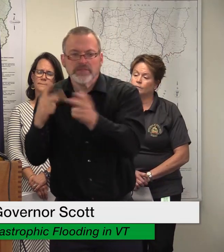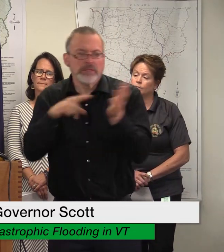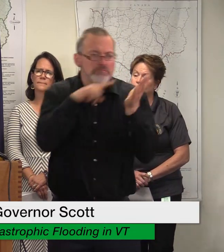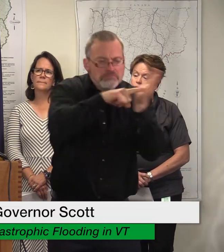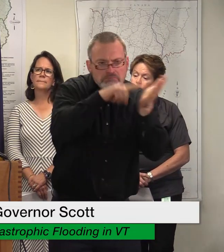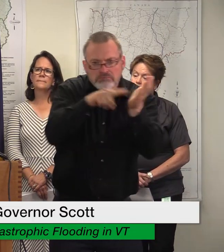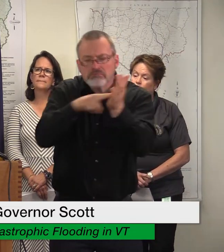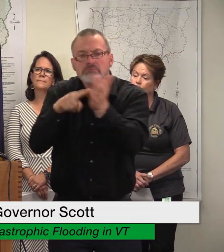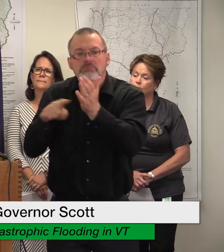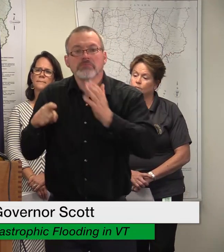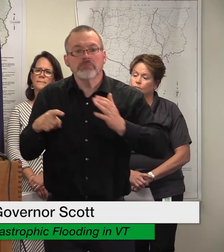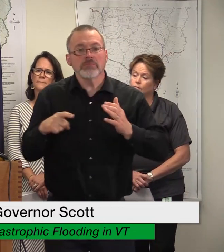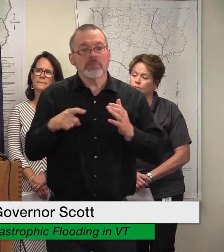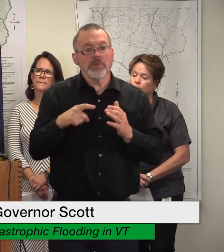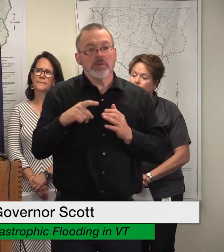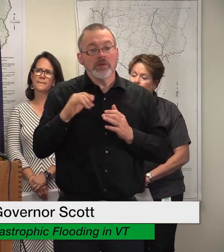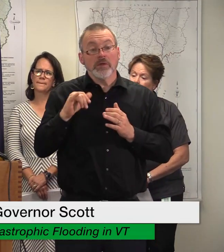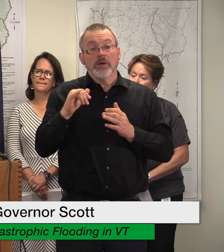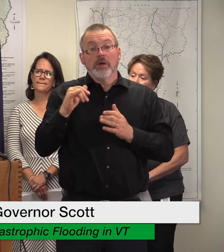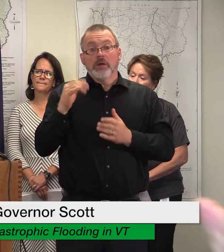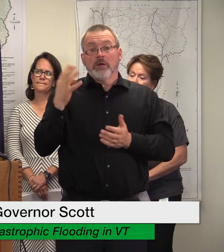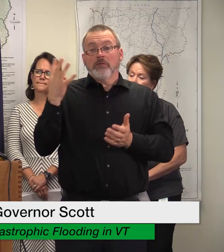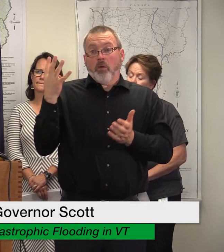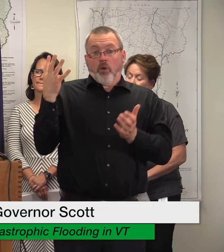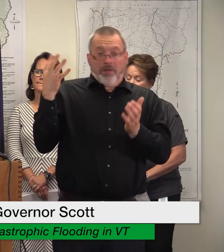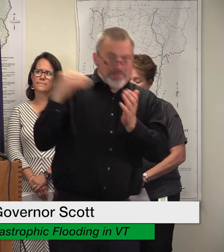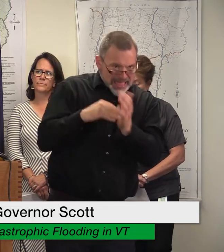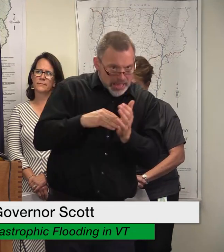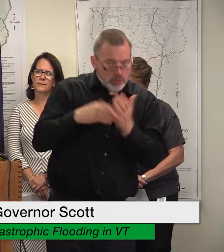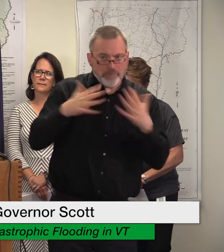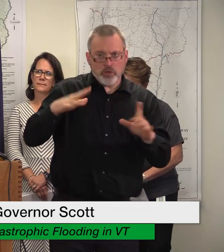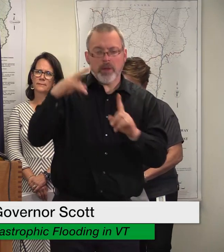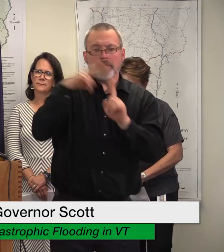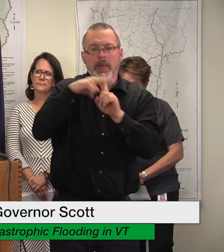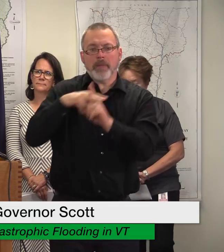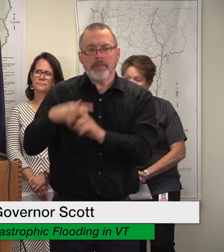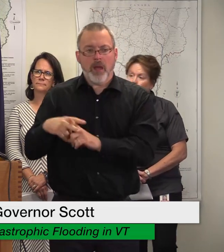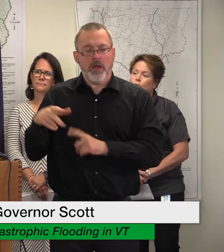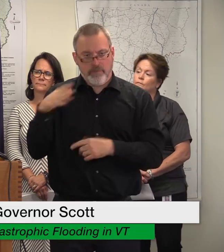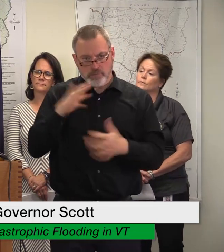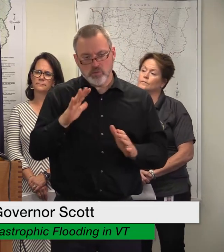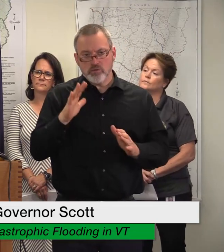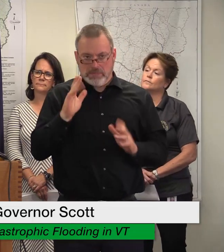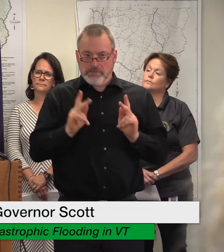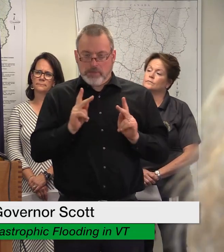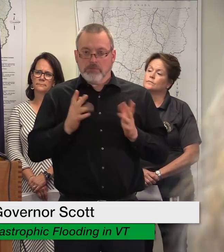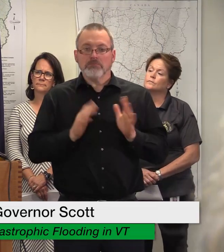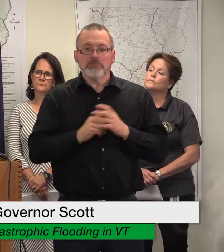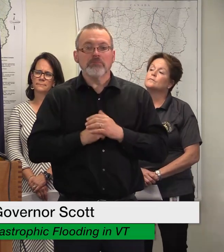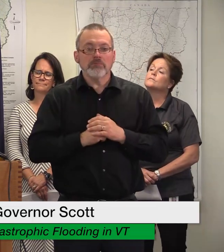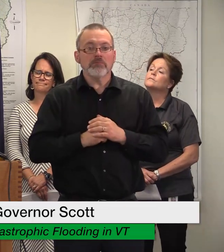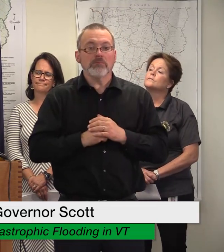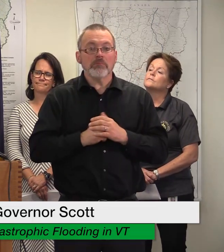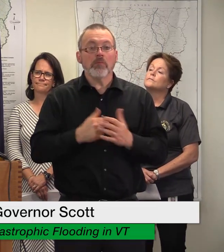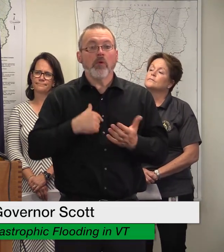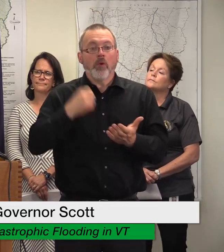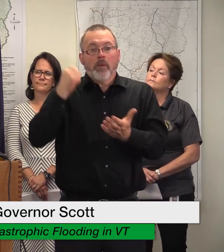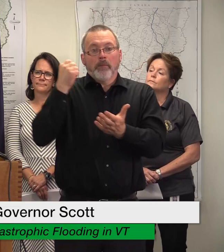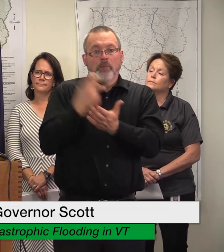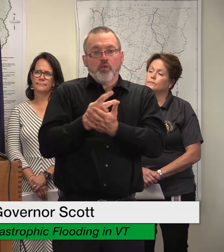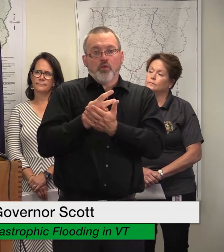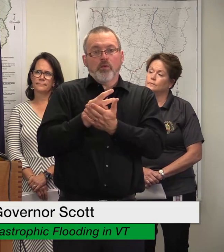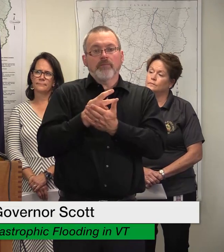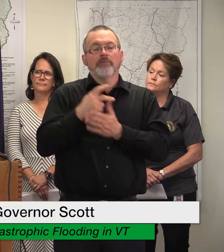3,907 residents have applied for individual assistance, and we've approved $8.5 million in individual